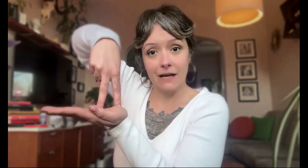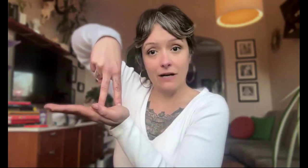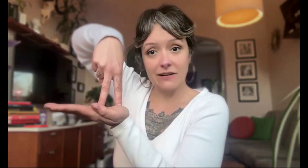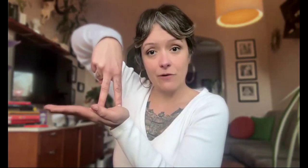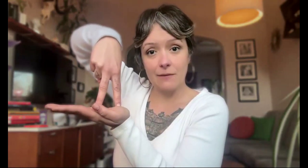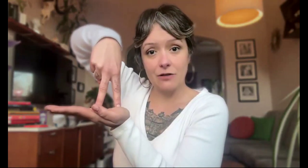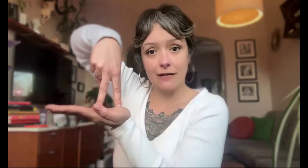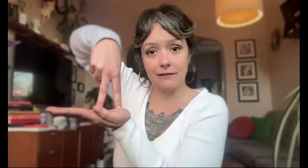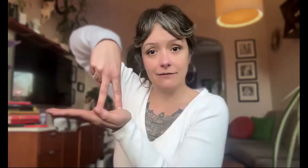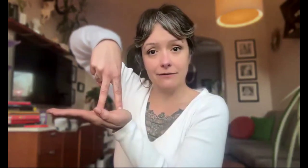And what is everyone going to be doing?